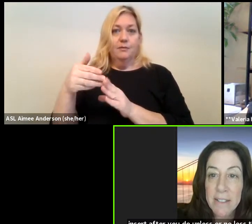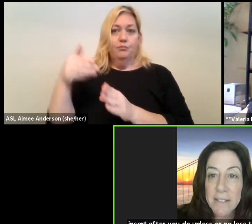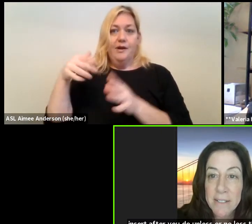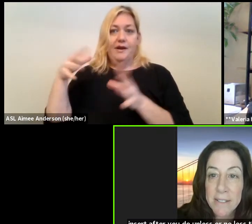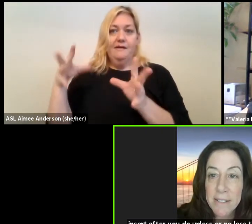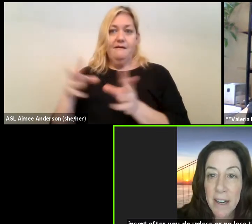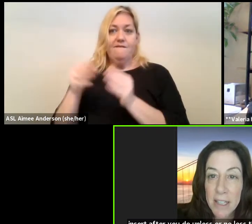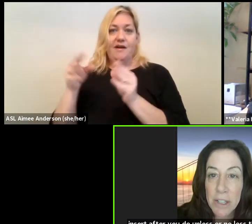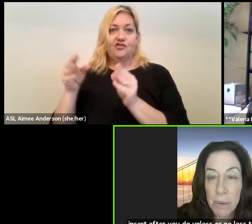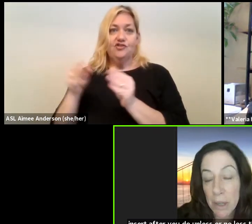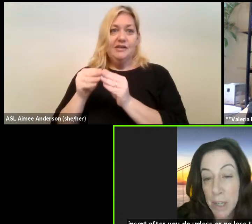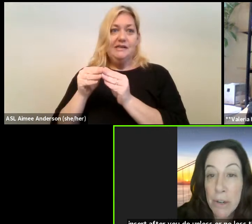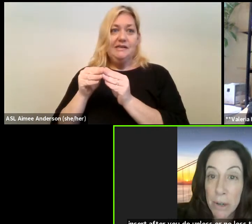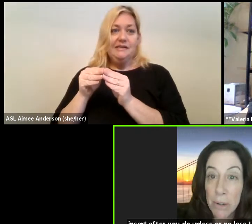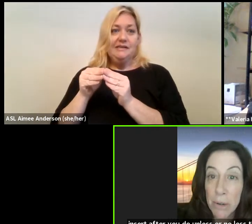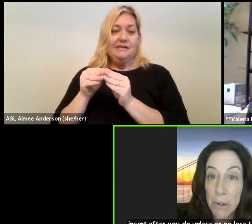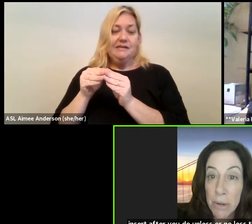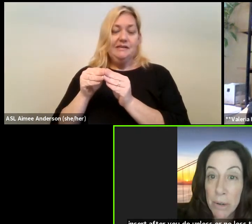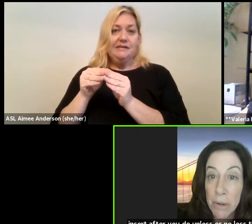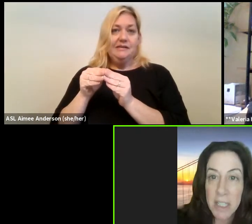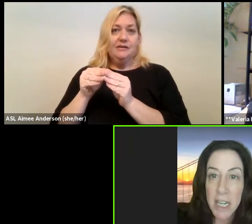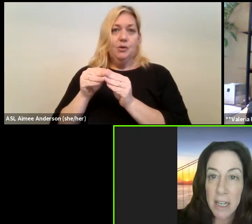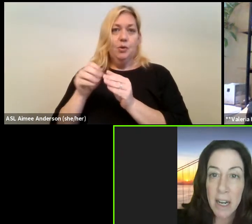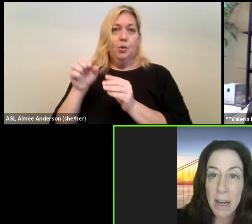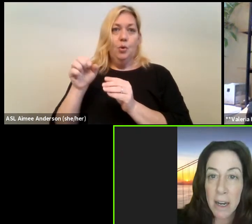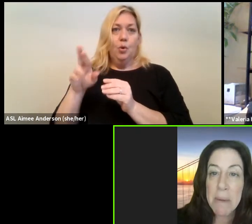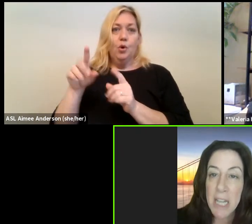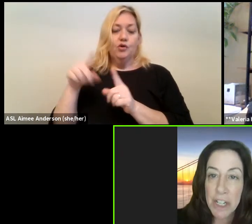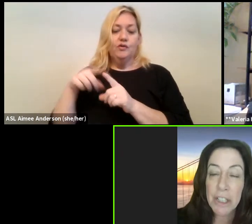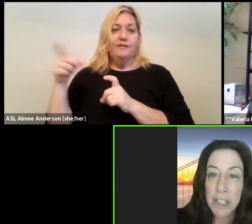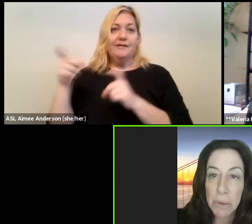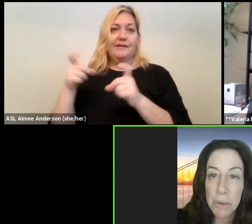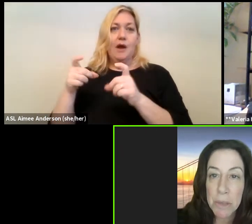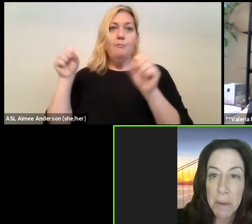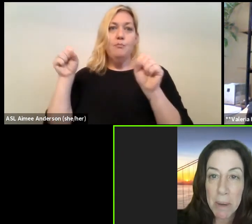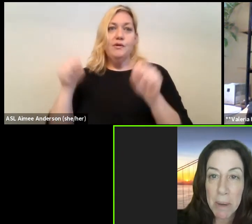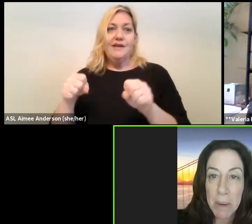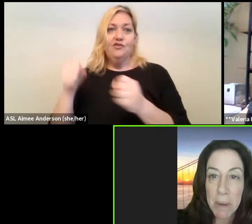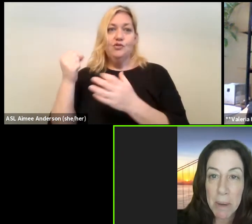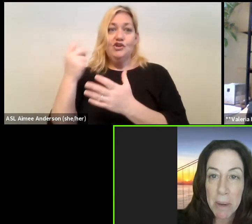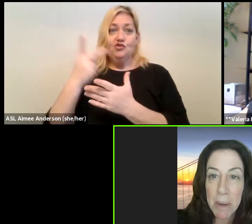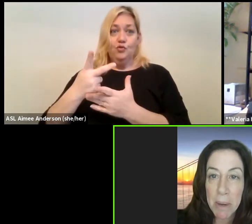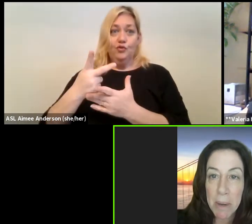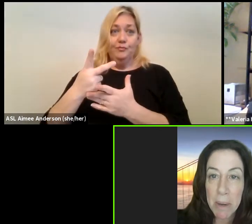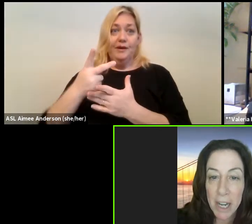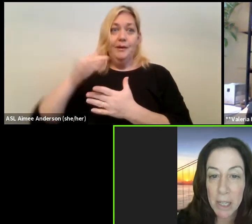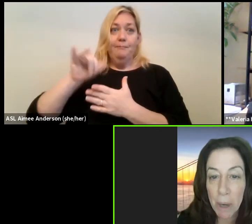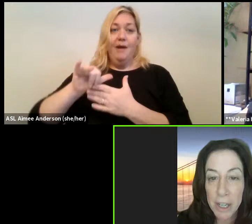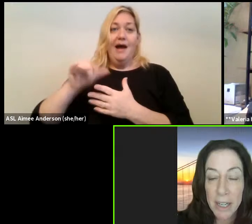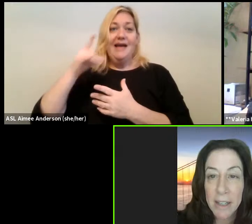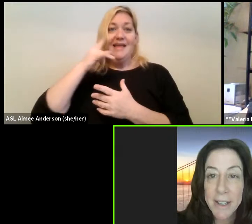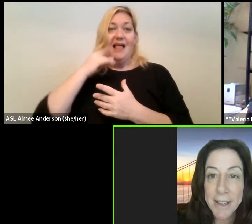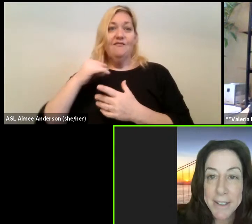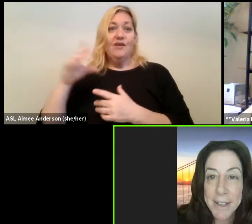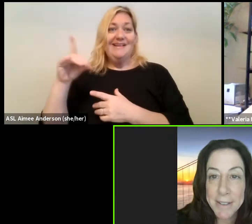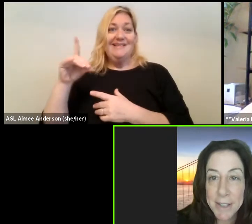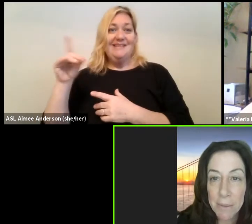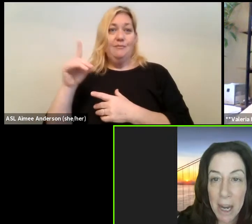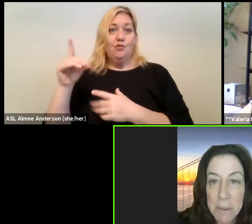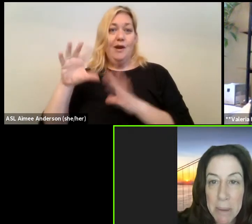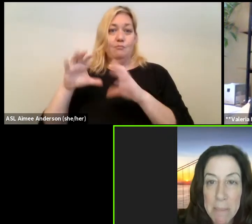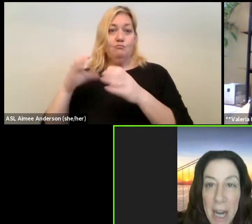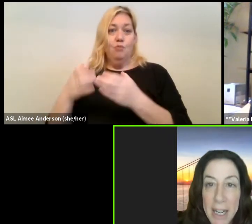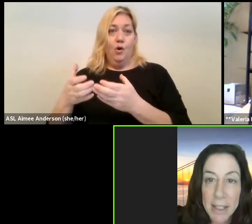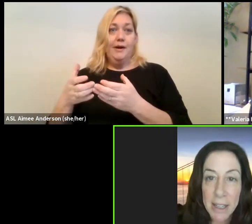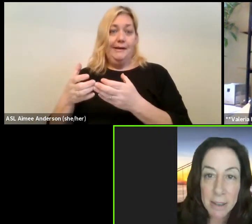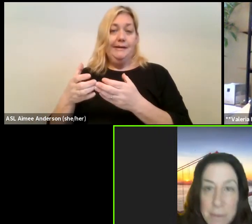pre-convention or in order to facilitate a potential endorsement by the California Democratic Party. So that